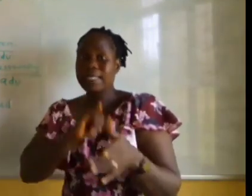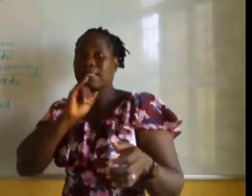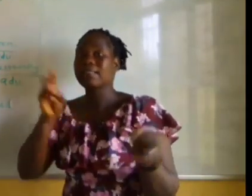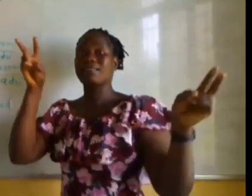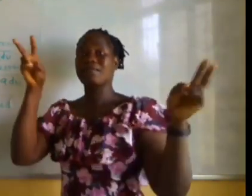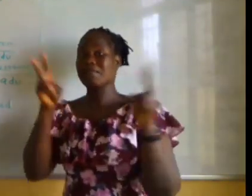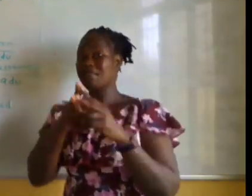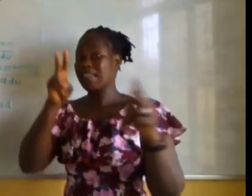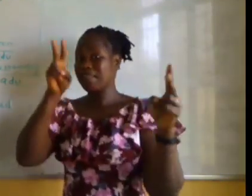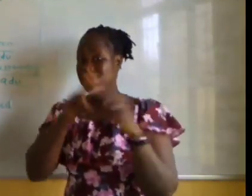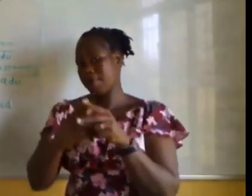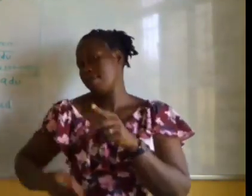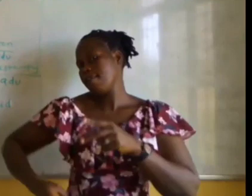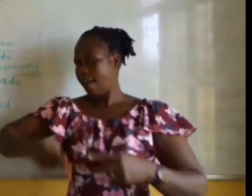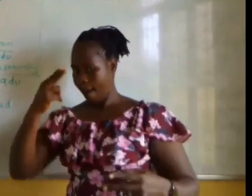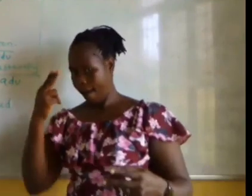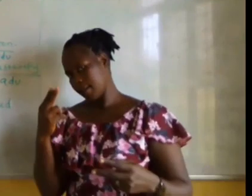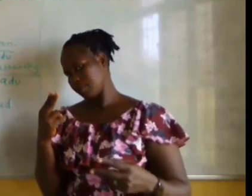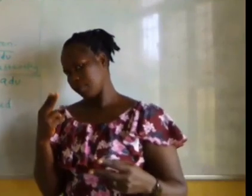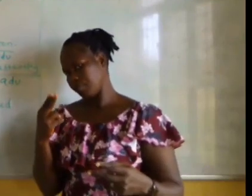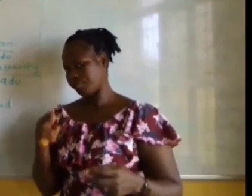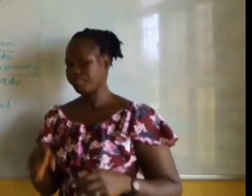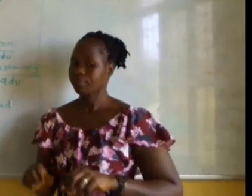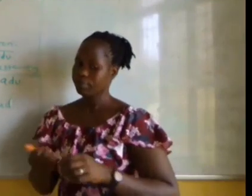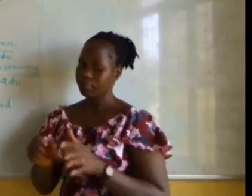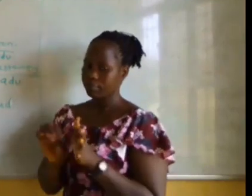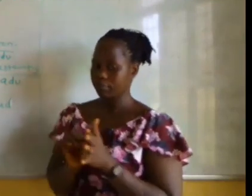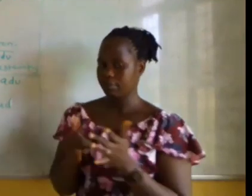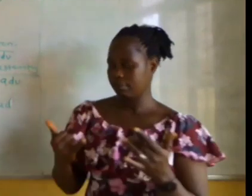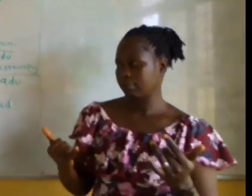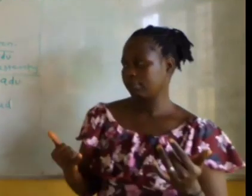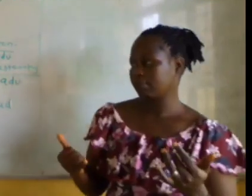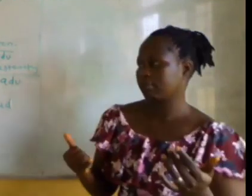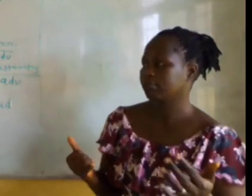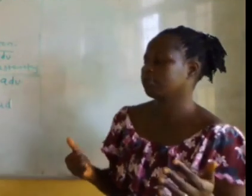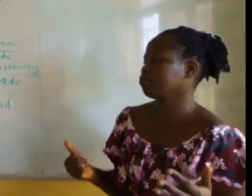the music. Now, another example is this.